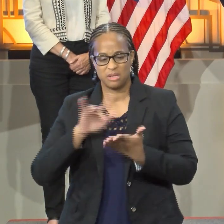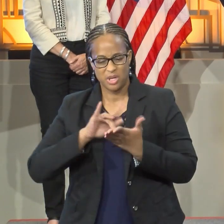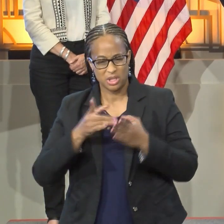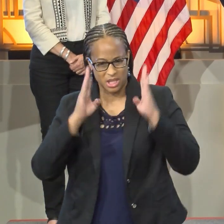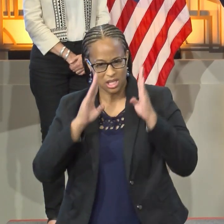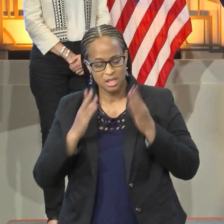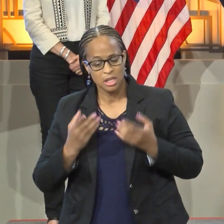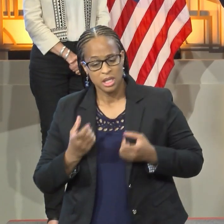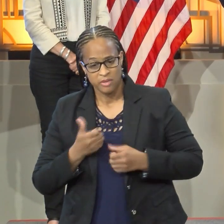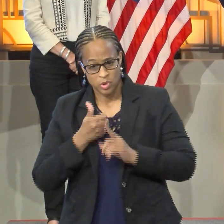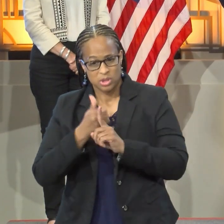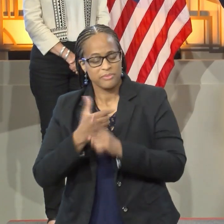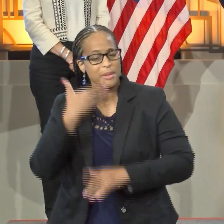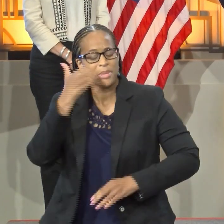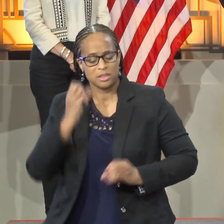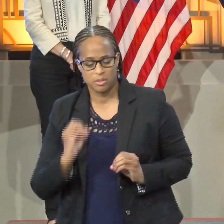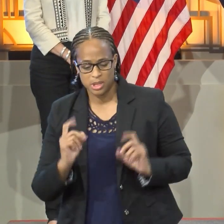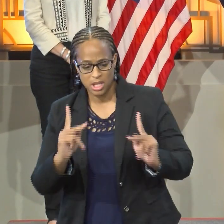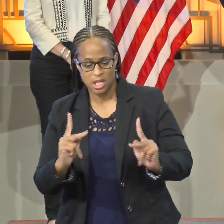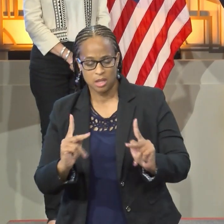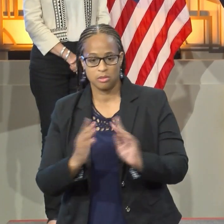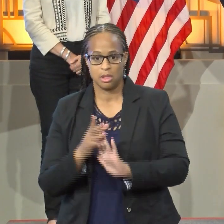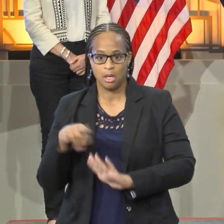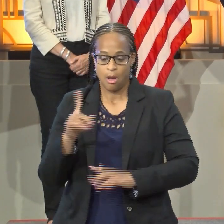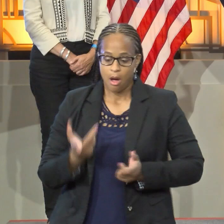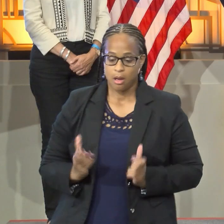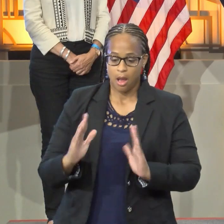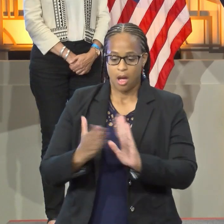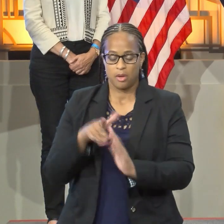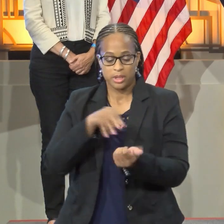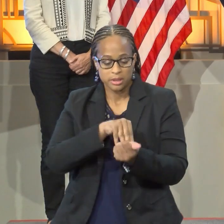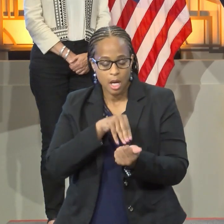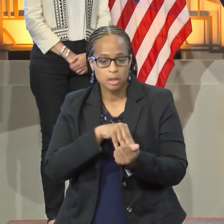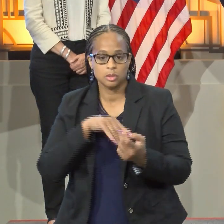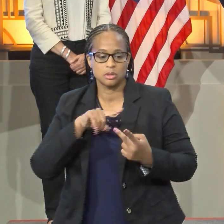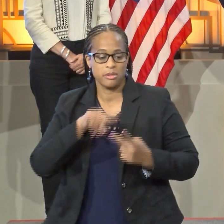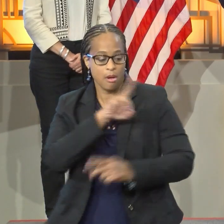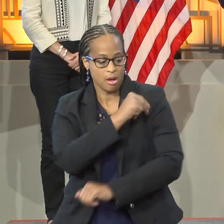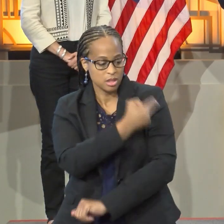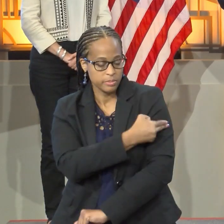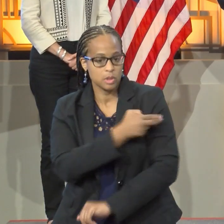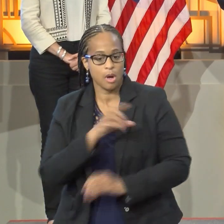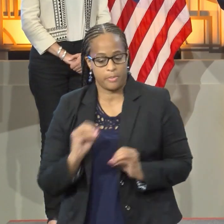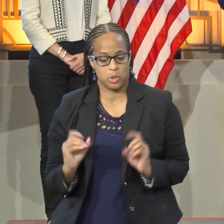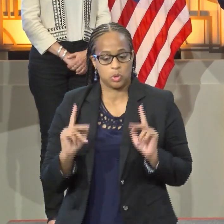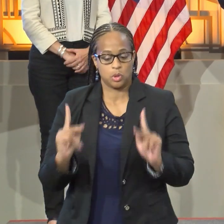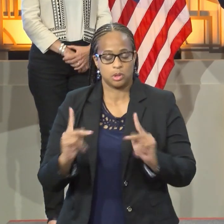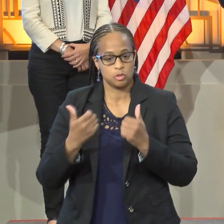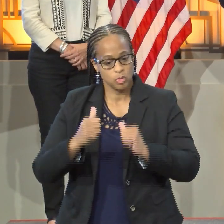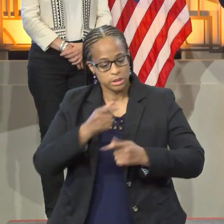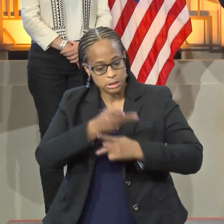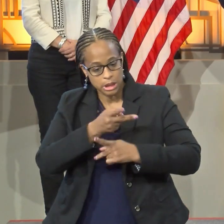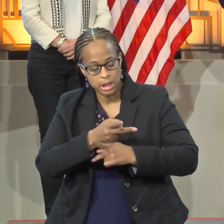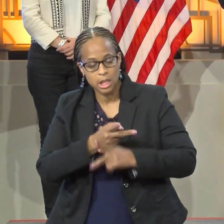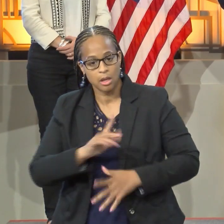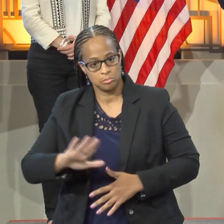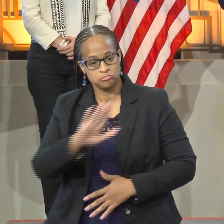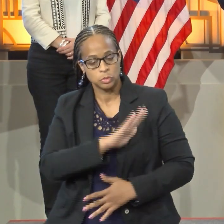a chance. Give the doctors a chance, the hospitals a chance, in order to attend to